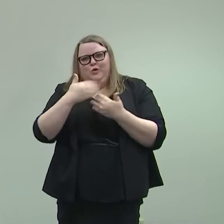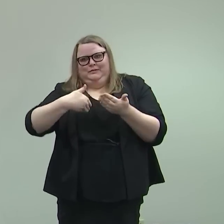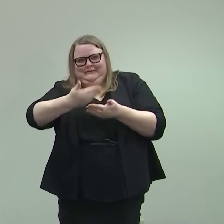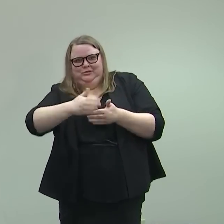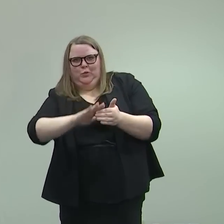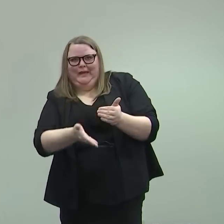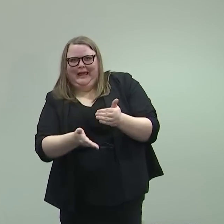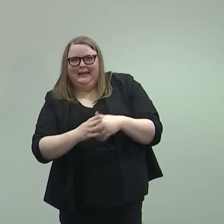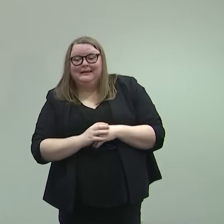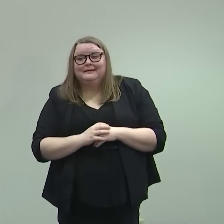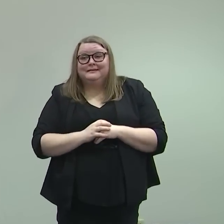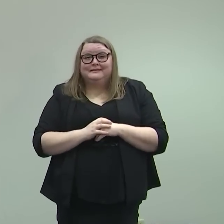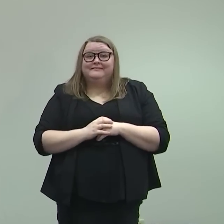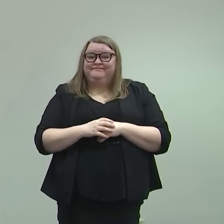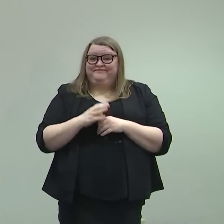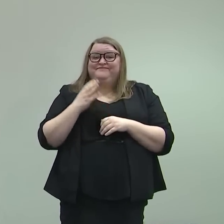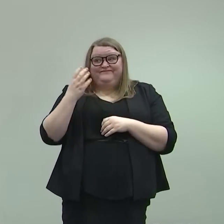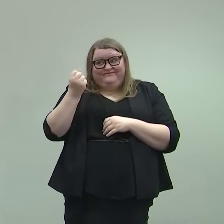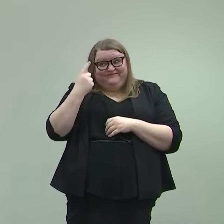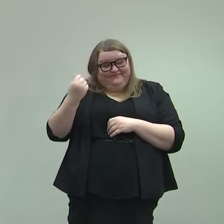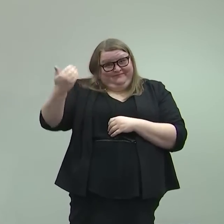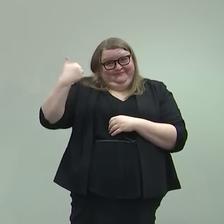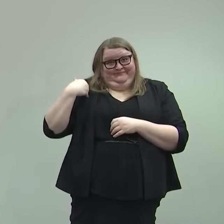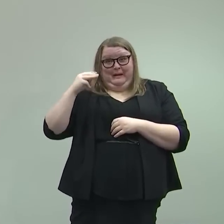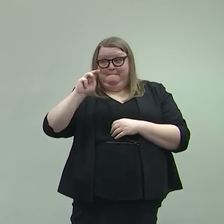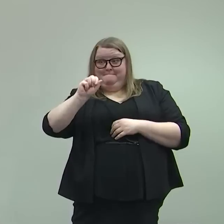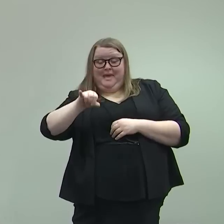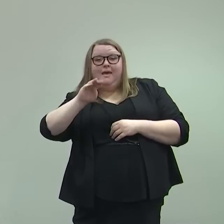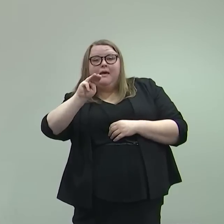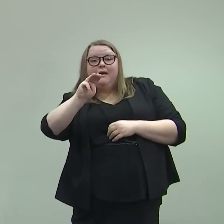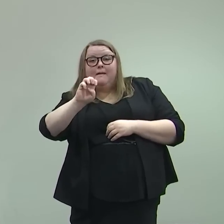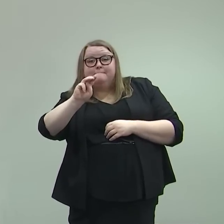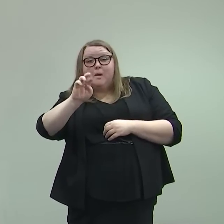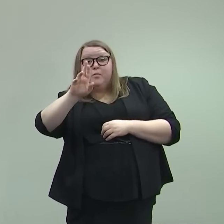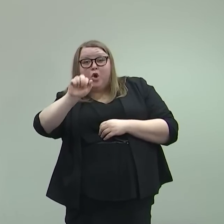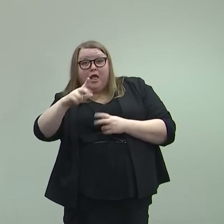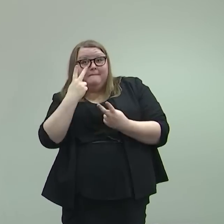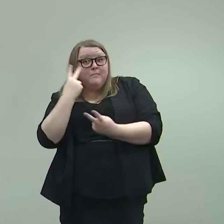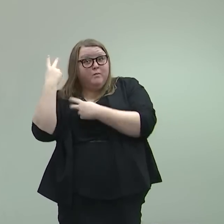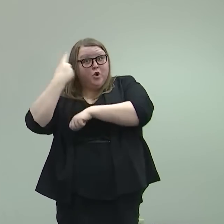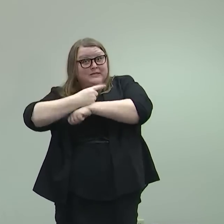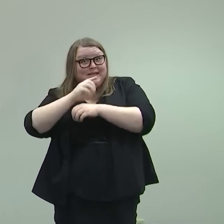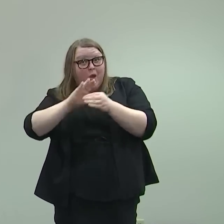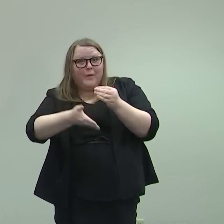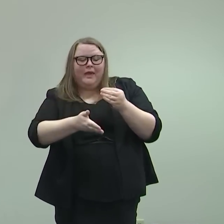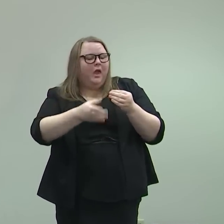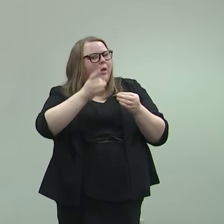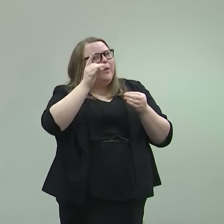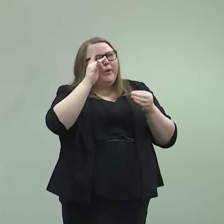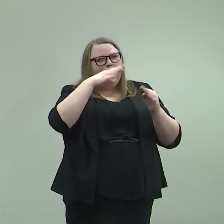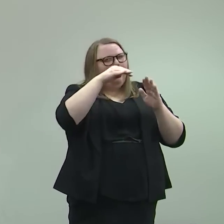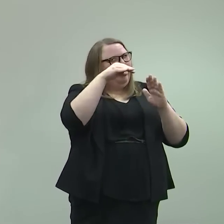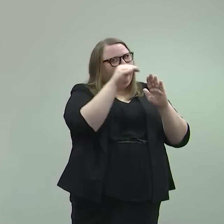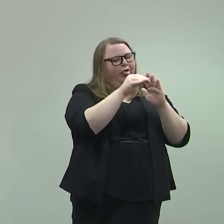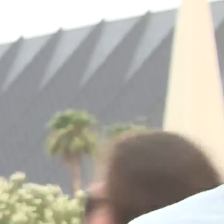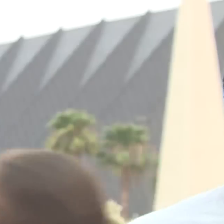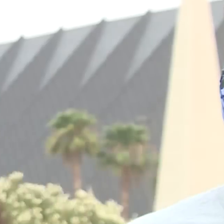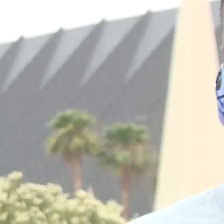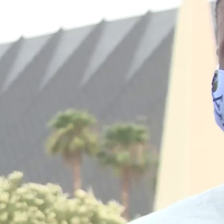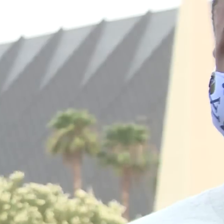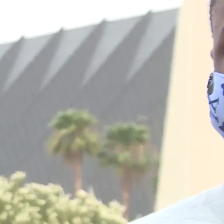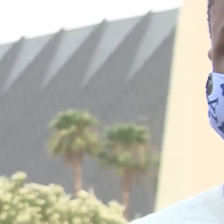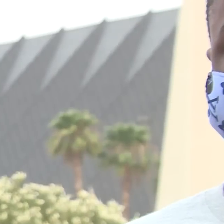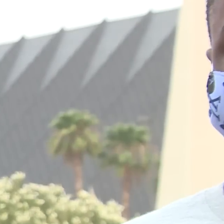We had a major setback after Memorial Day weekend. We had another one after the 4th of July, and this is our third big one in the summer.